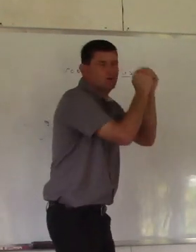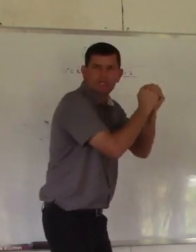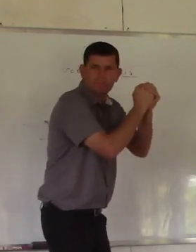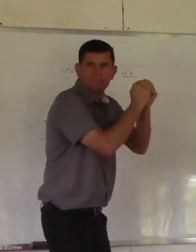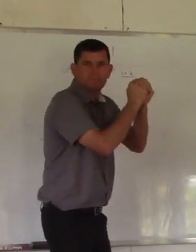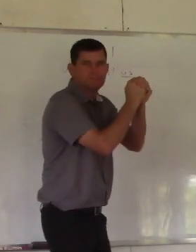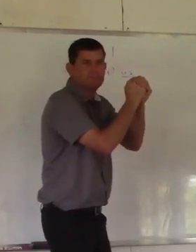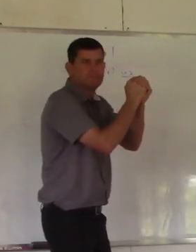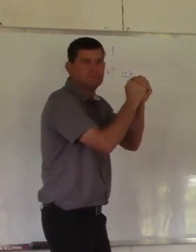worship